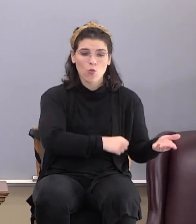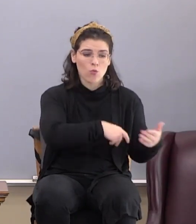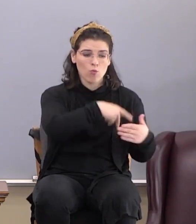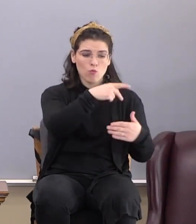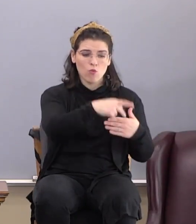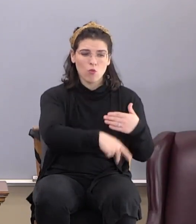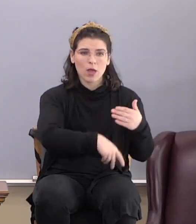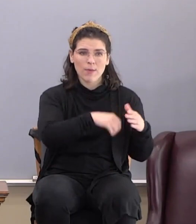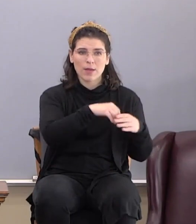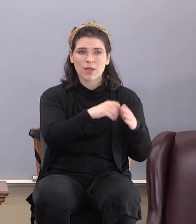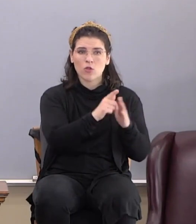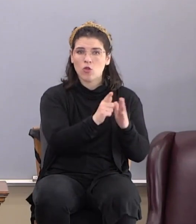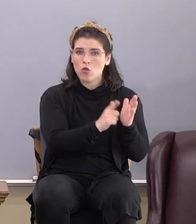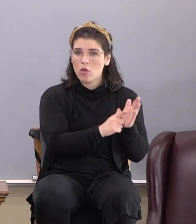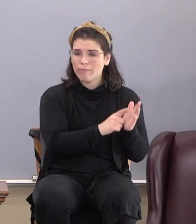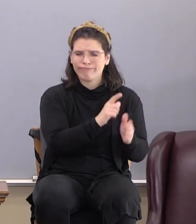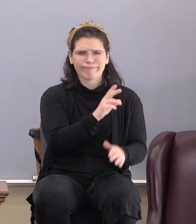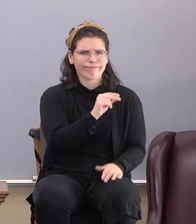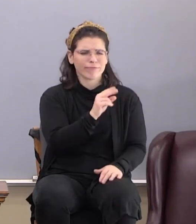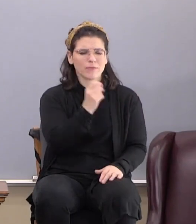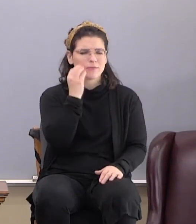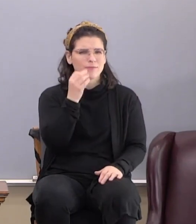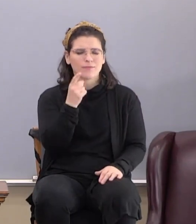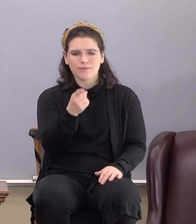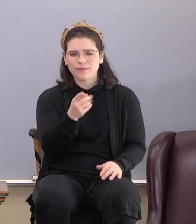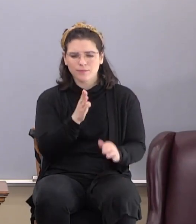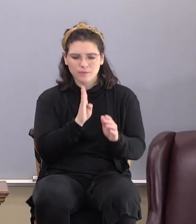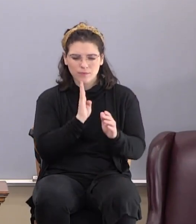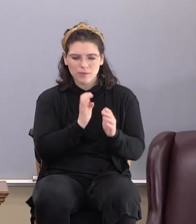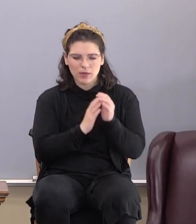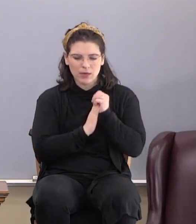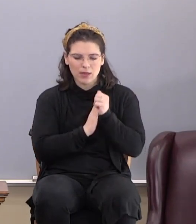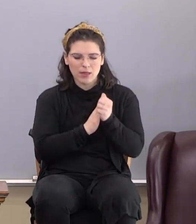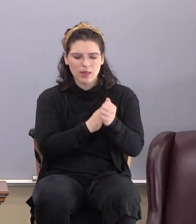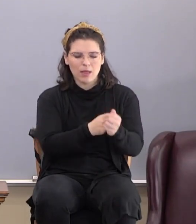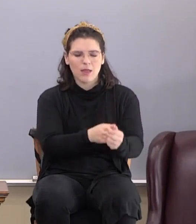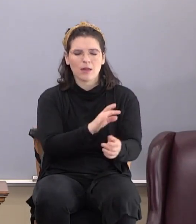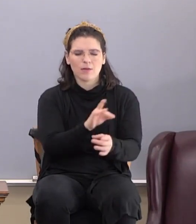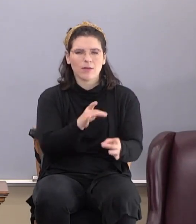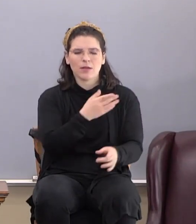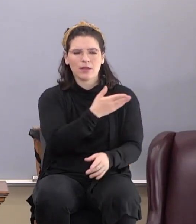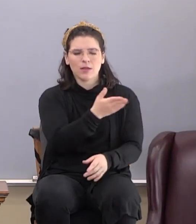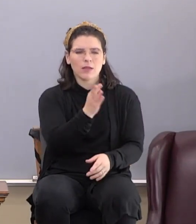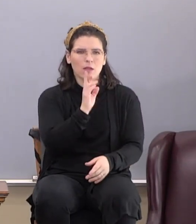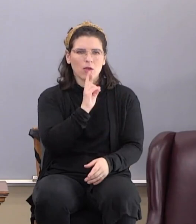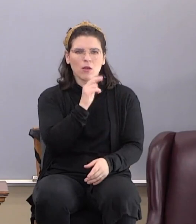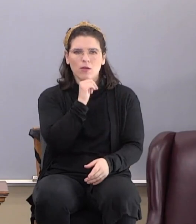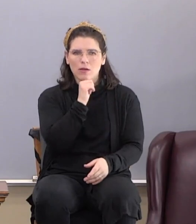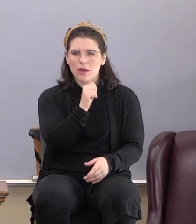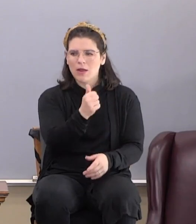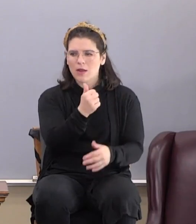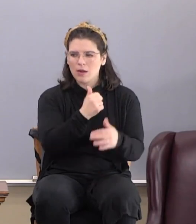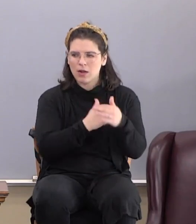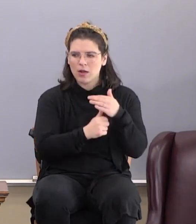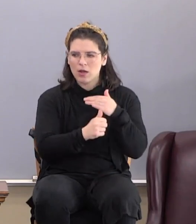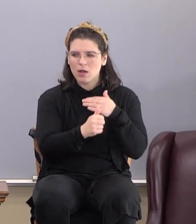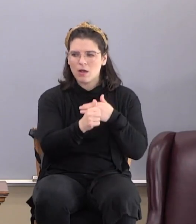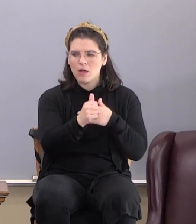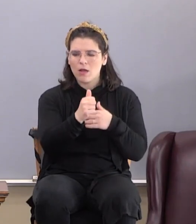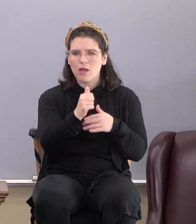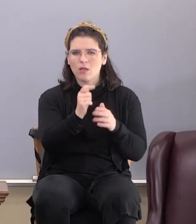anymore. If you be led of the Spirit, ye are not under